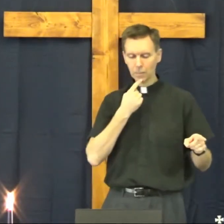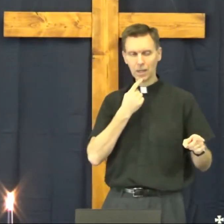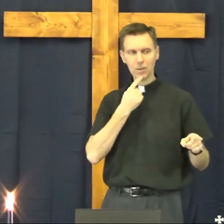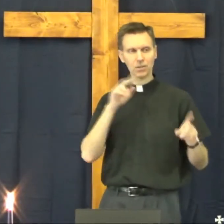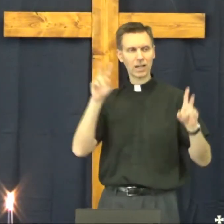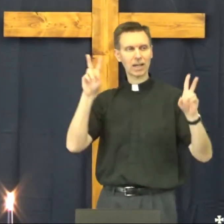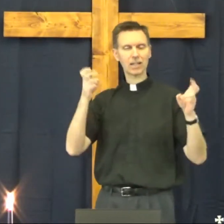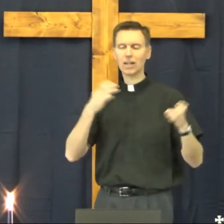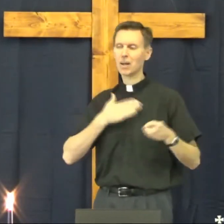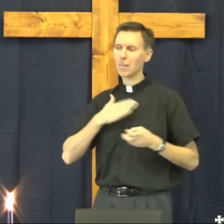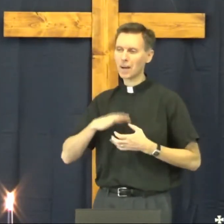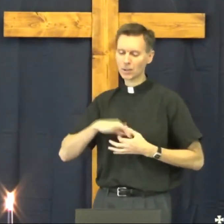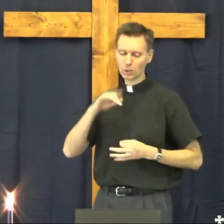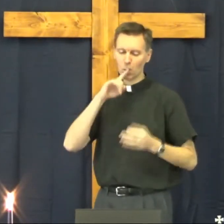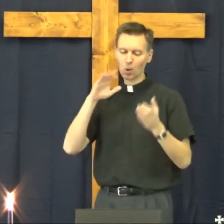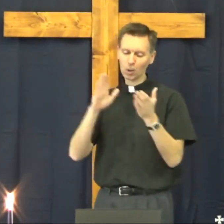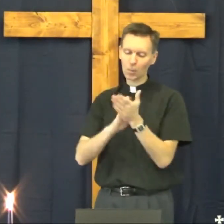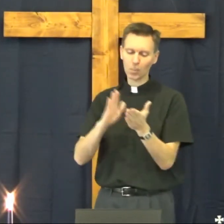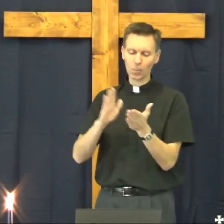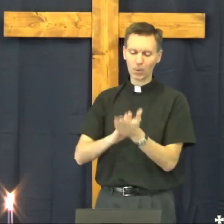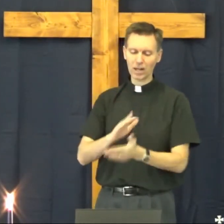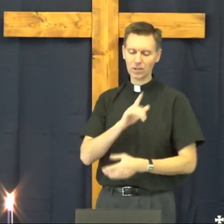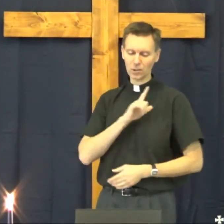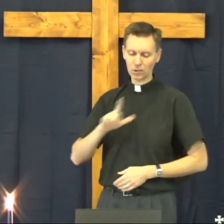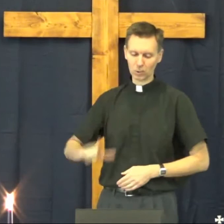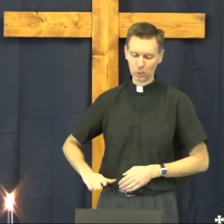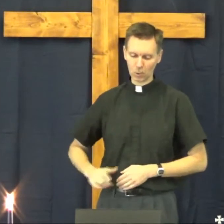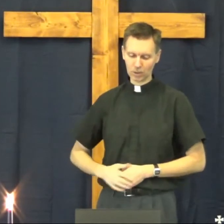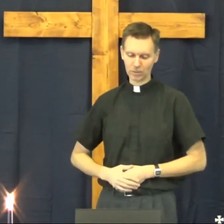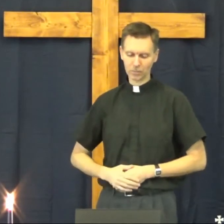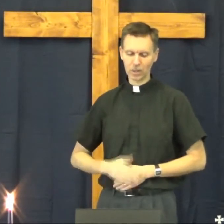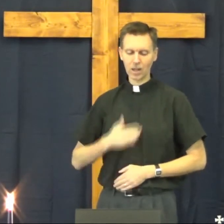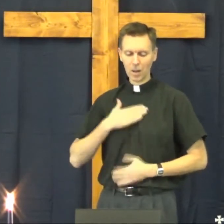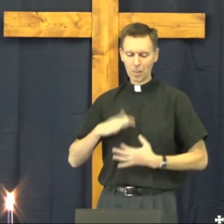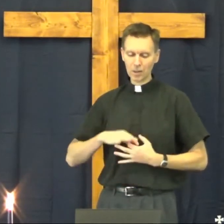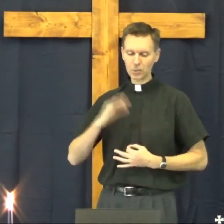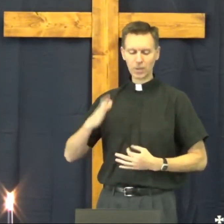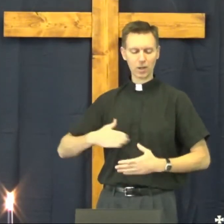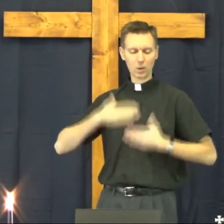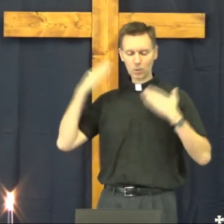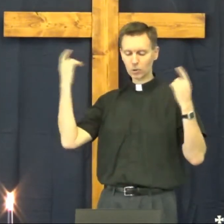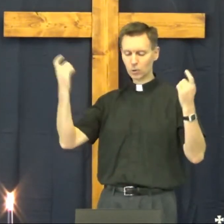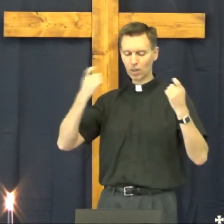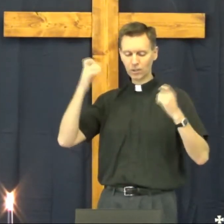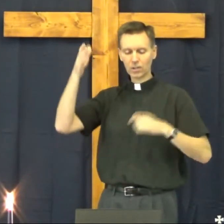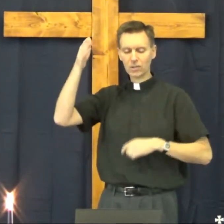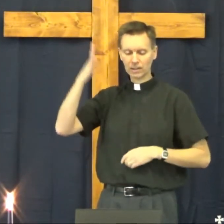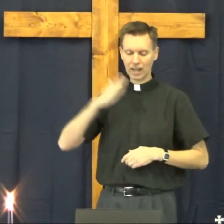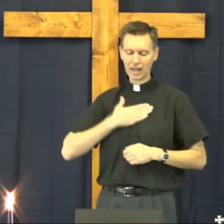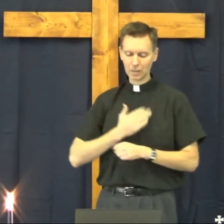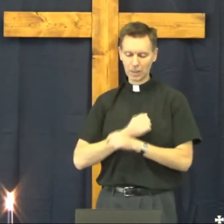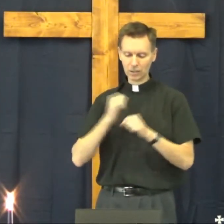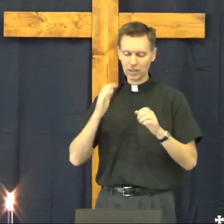Mary said, my soul praises the Lord. My spirit rejoices in God, my